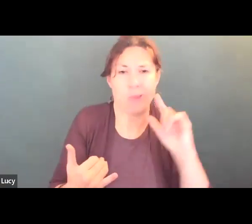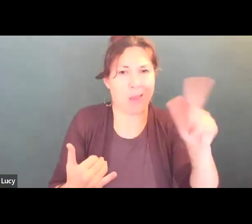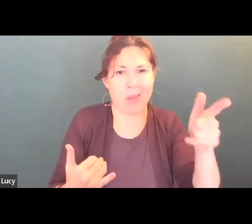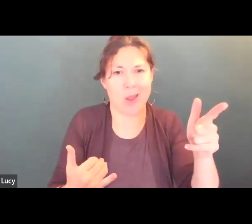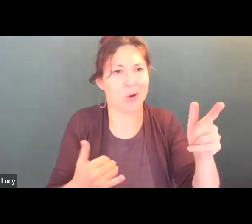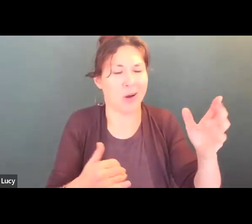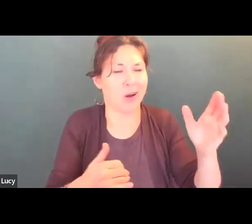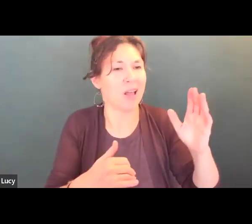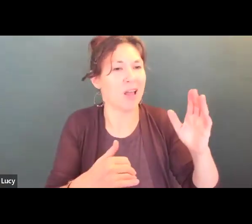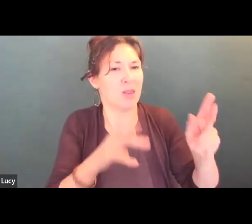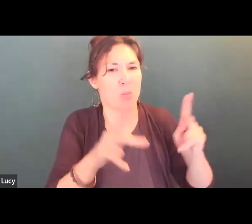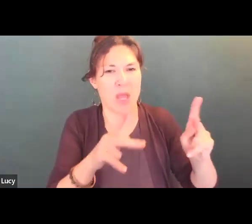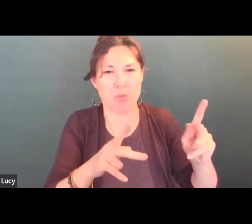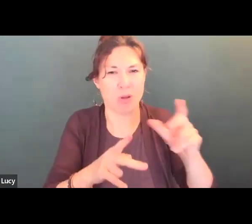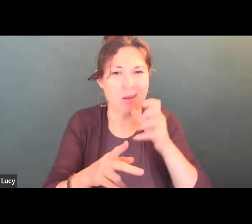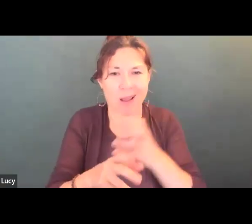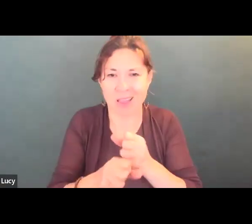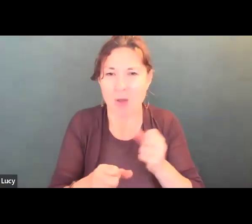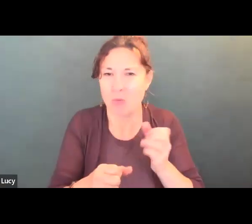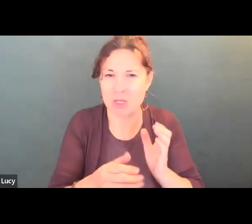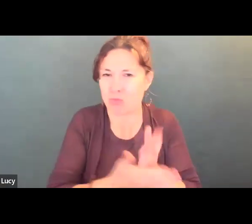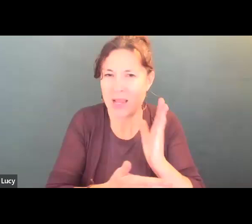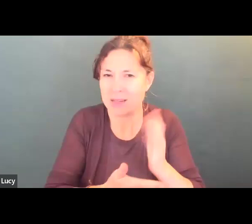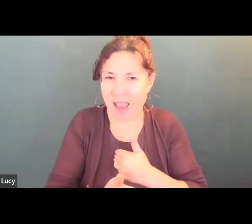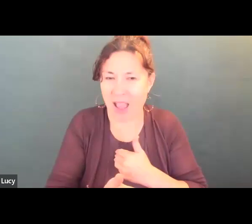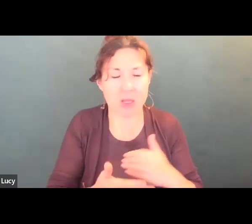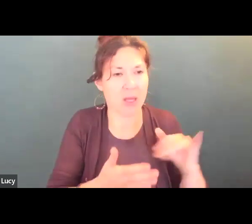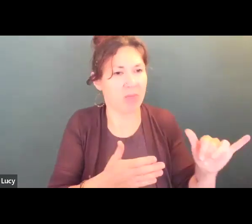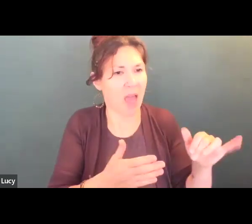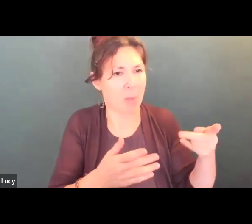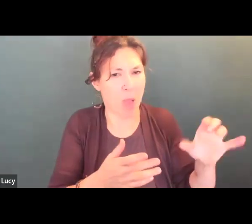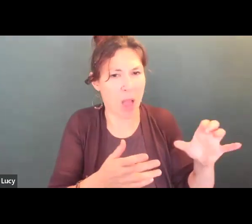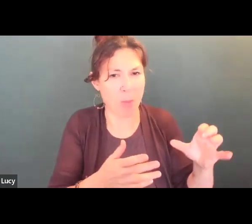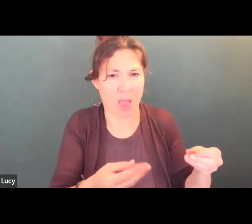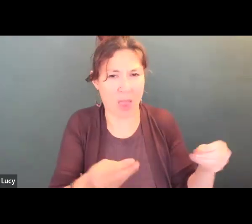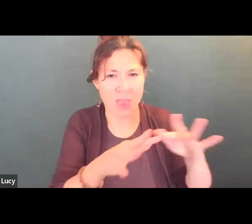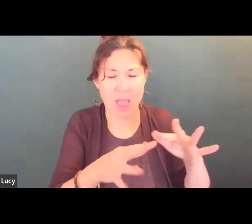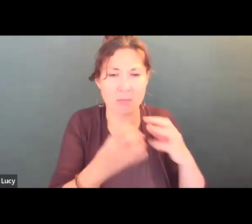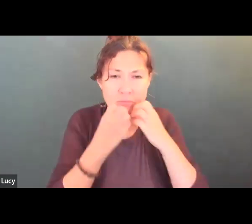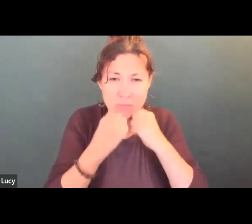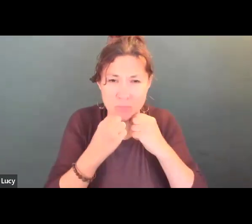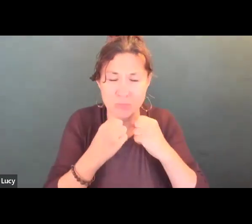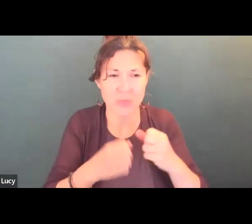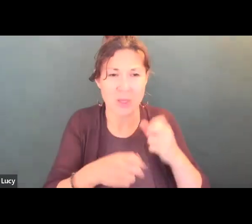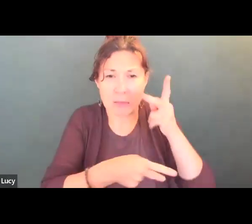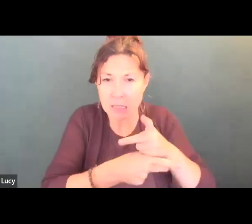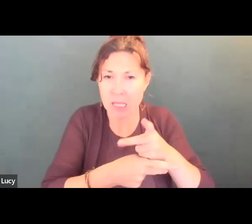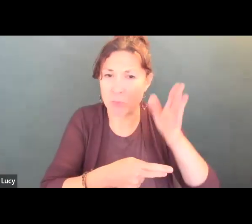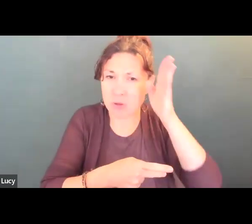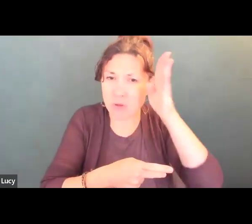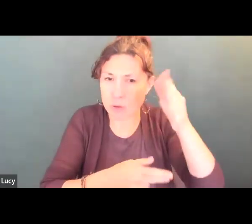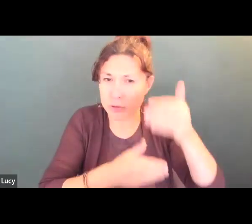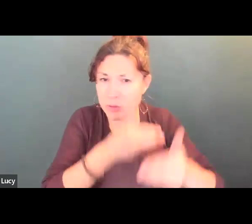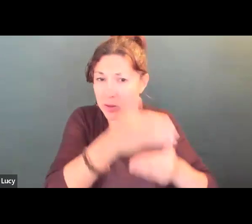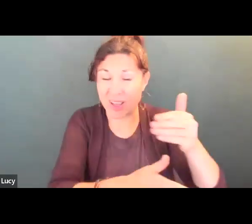of what is rightfully ours. Our public land is precious and it needs to be protected for future generations. If this proposal was really